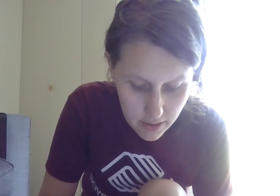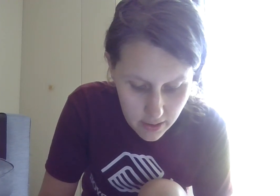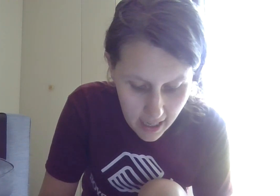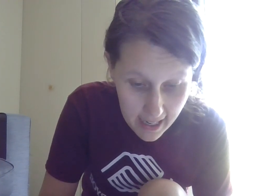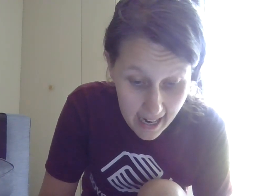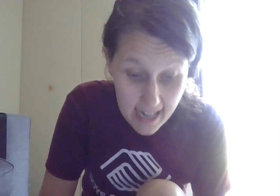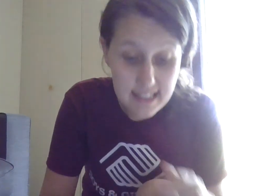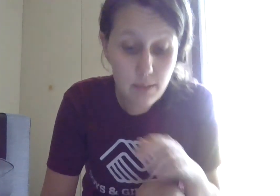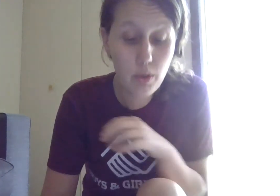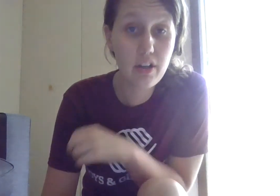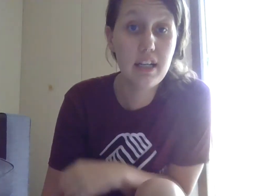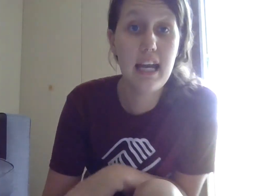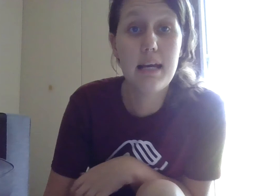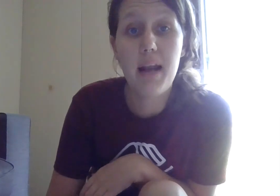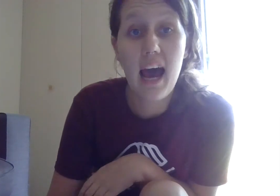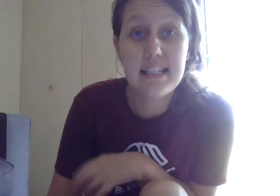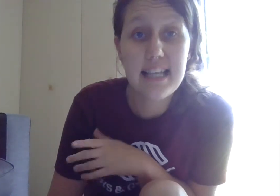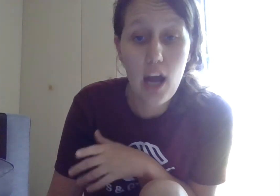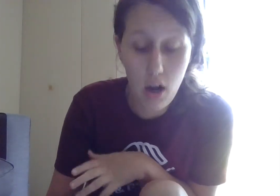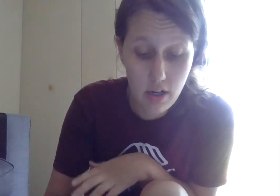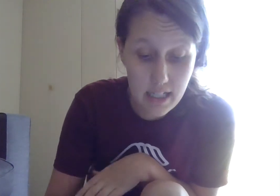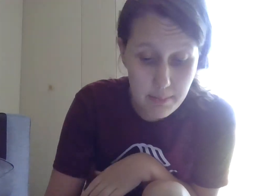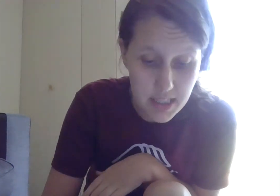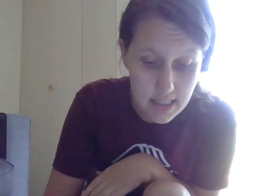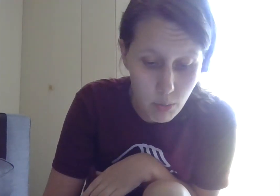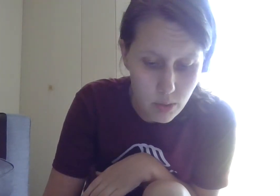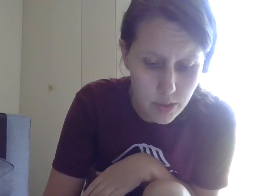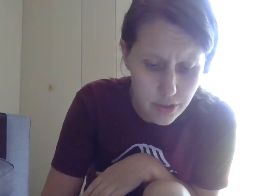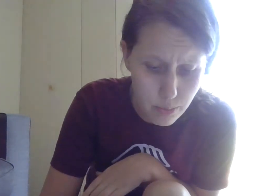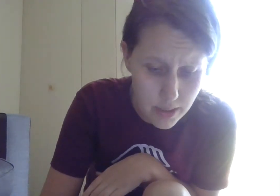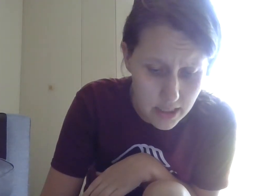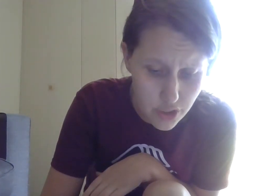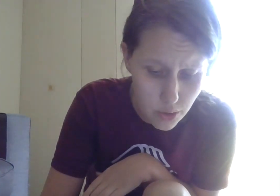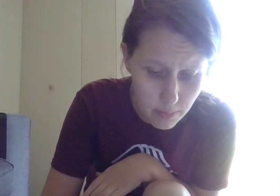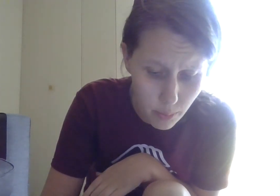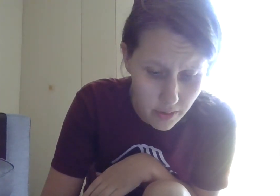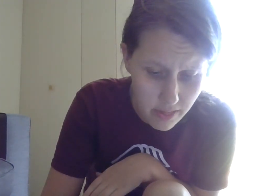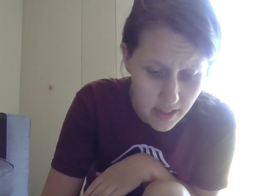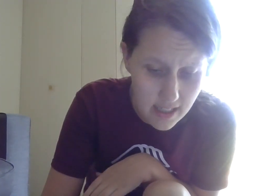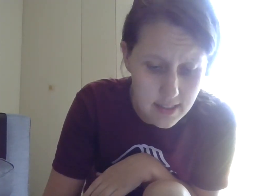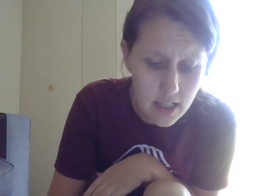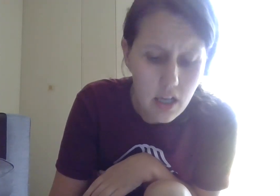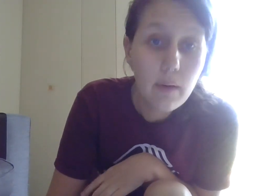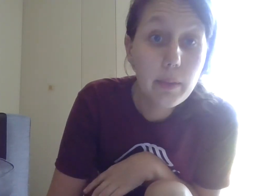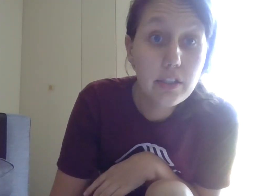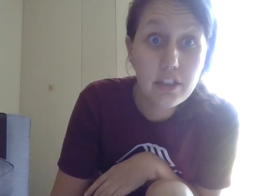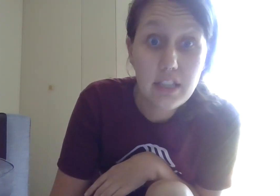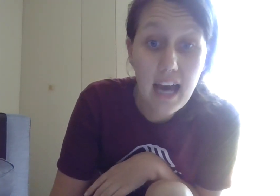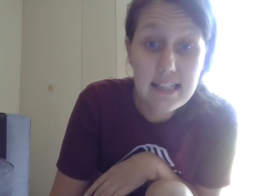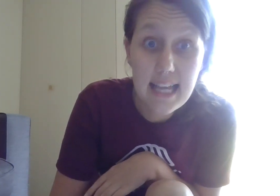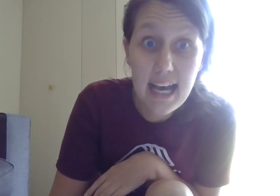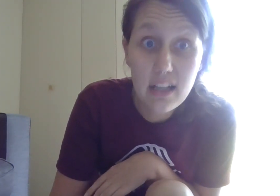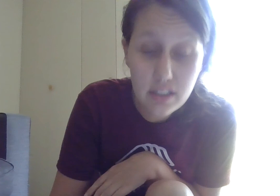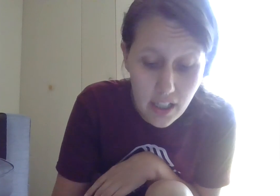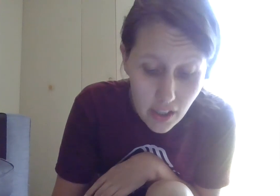learned how to ask someone their name and how to say our name to someone, which are really two important things. We learned how to say